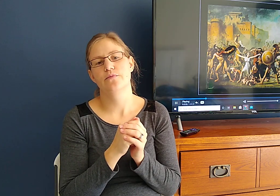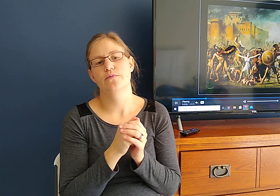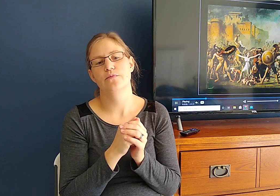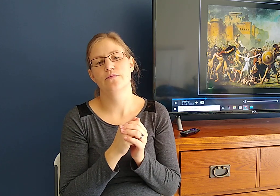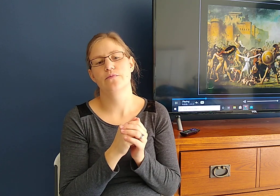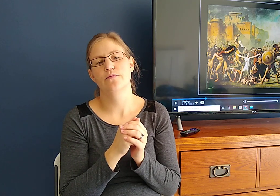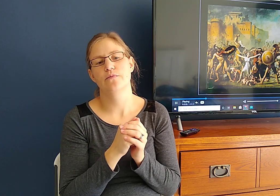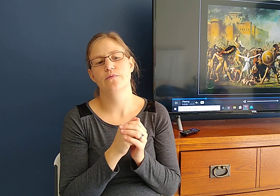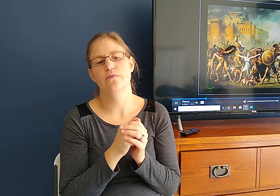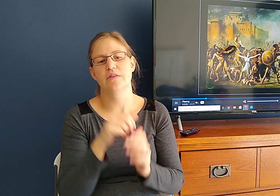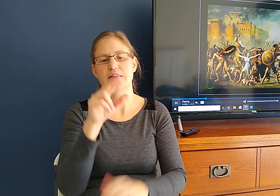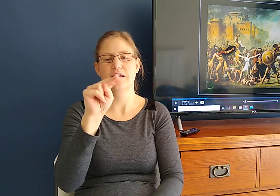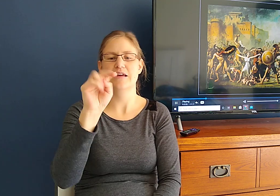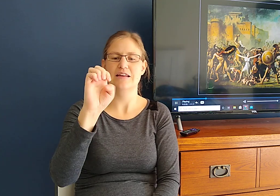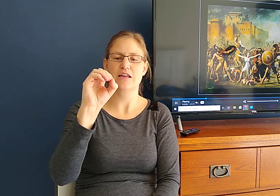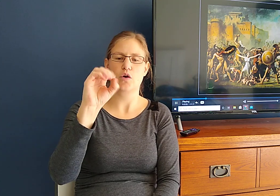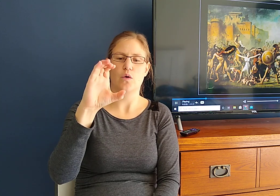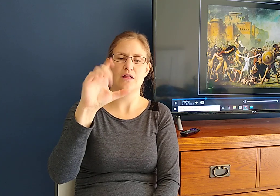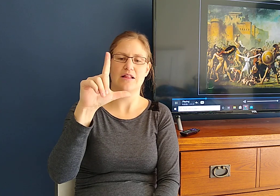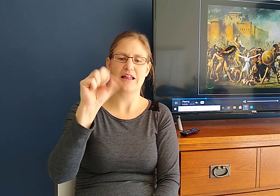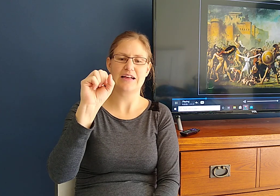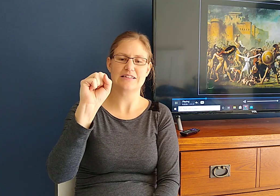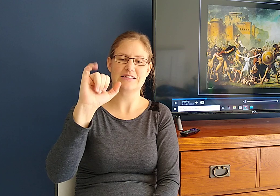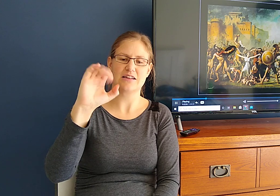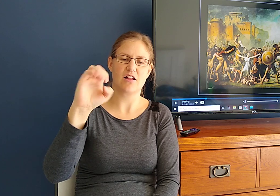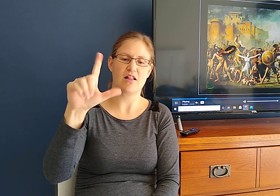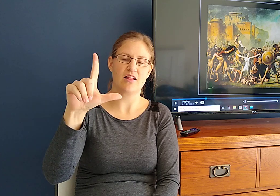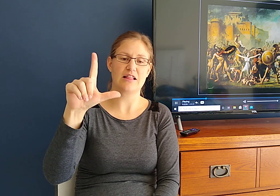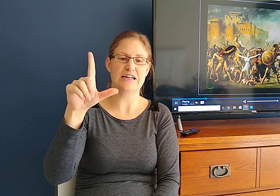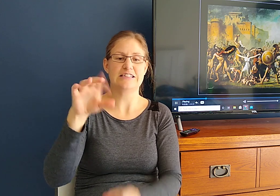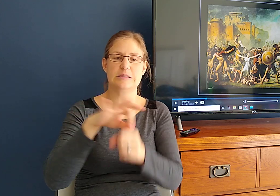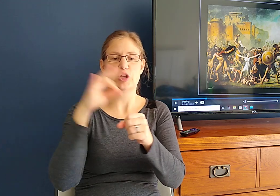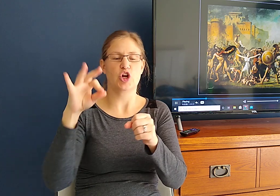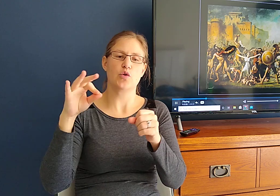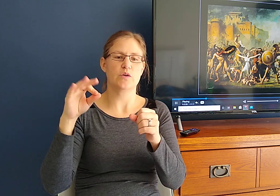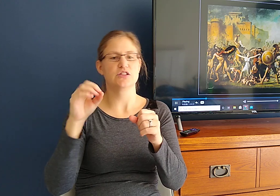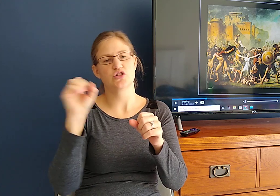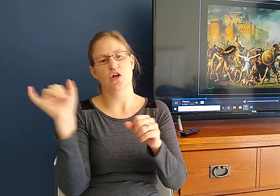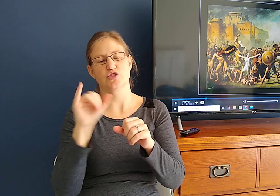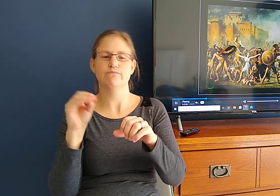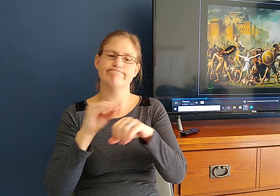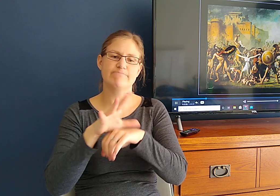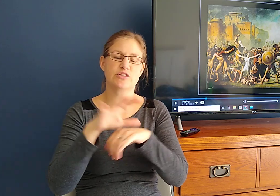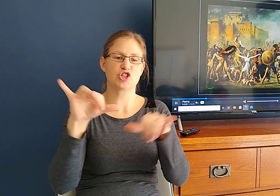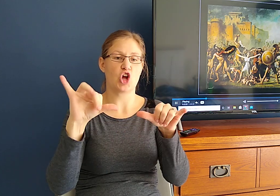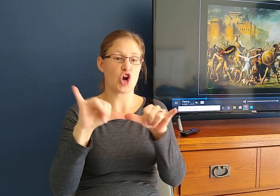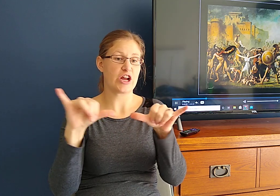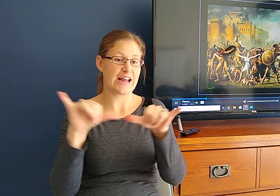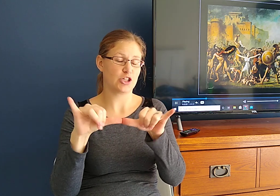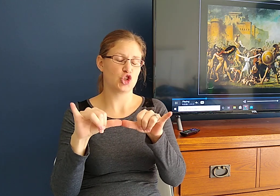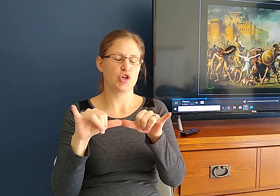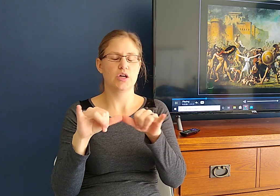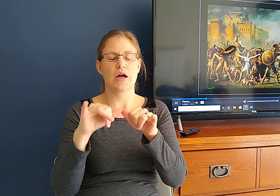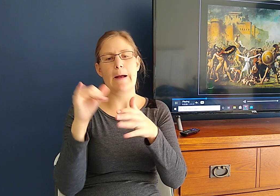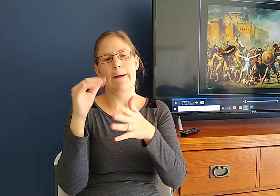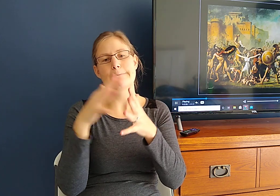Now, the neoclassical spirit was also filtering through architecture. American architecture achieved